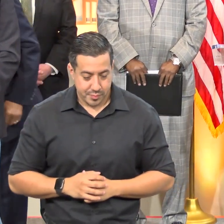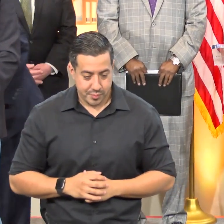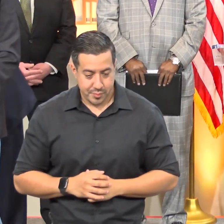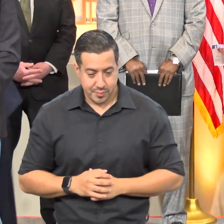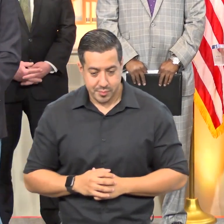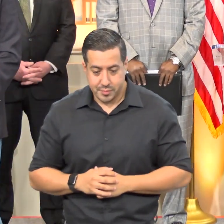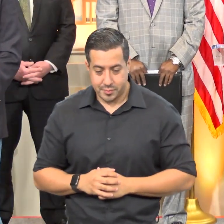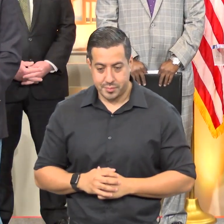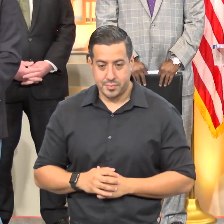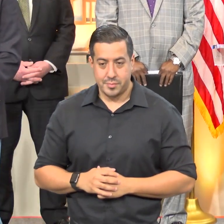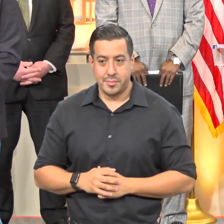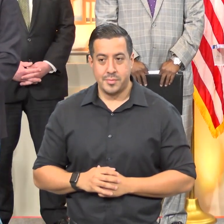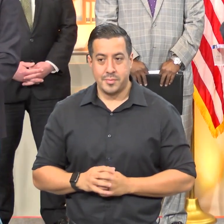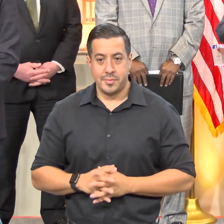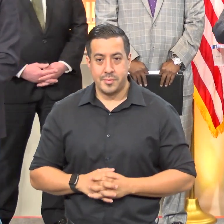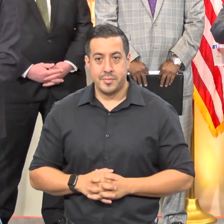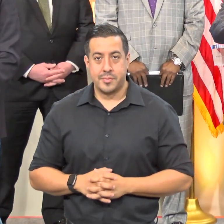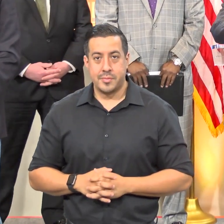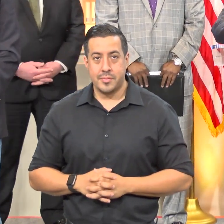Yeah.